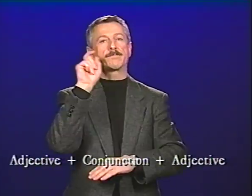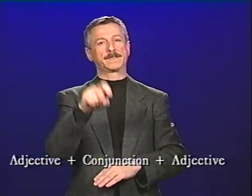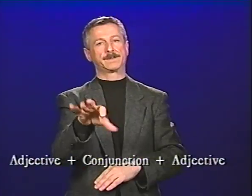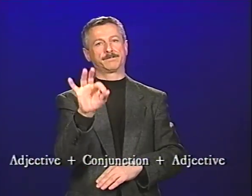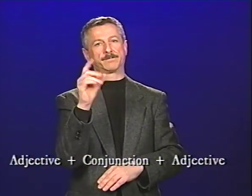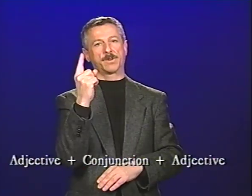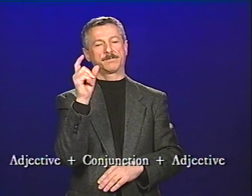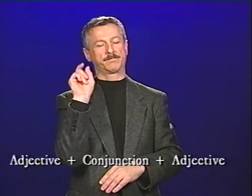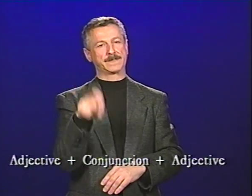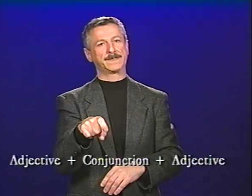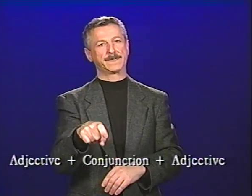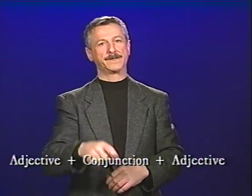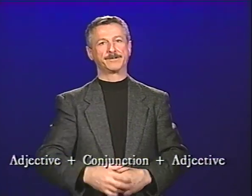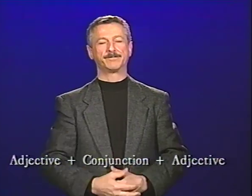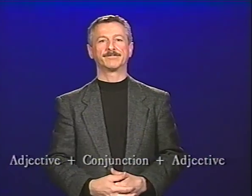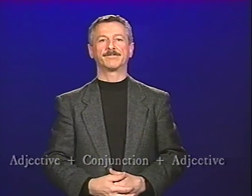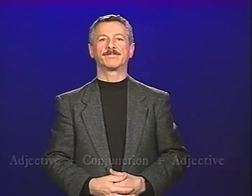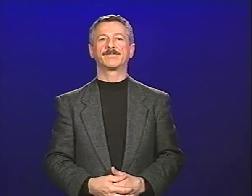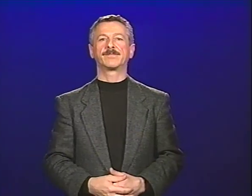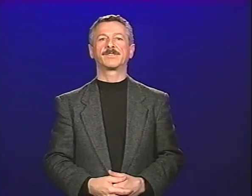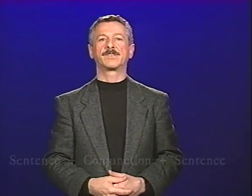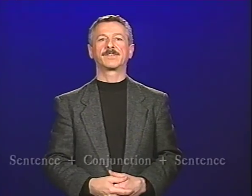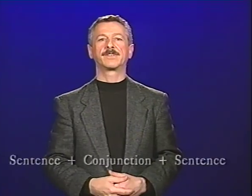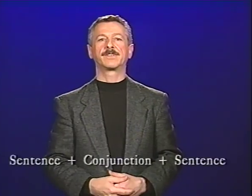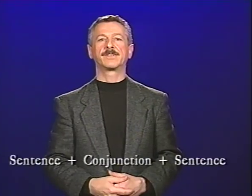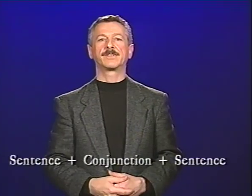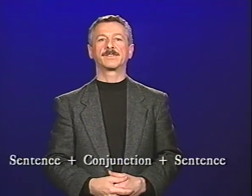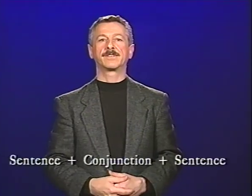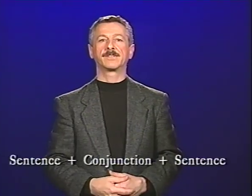You must pick the red table or the red chair.